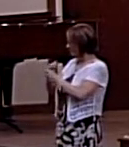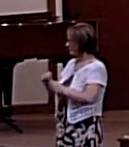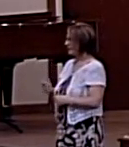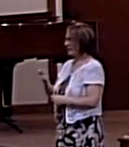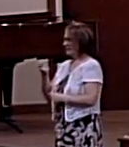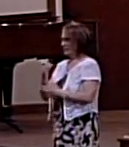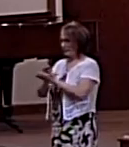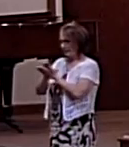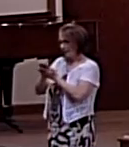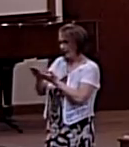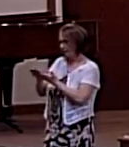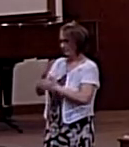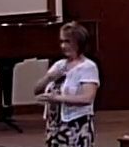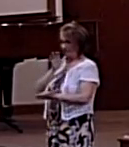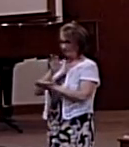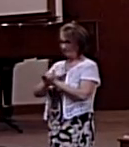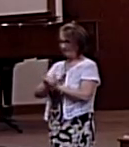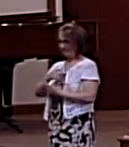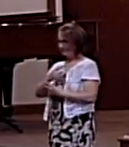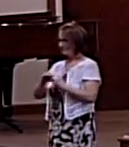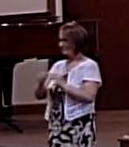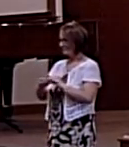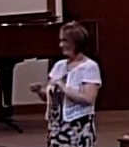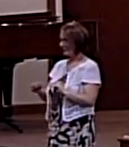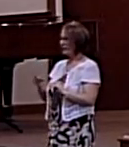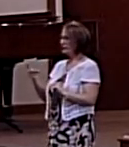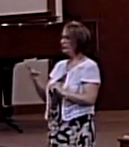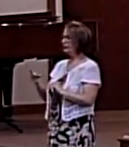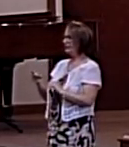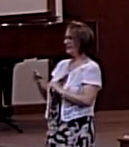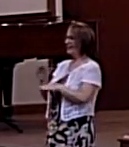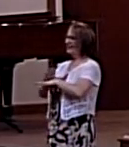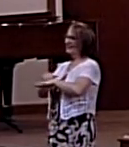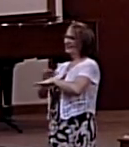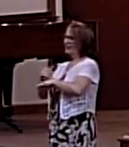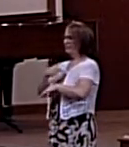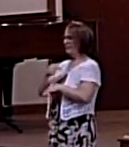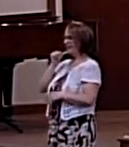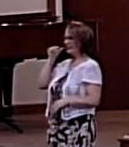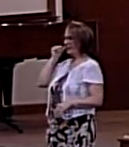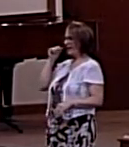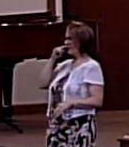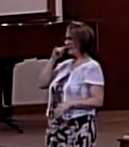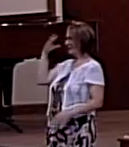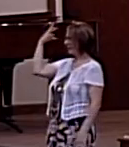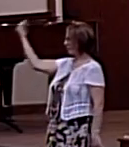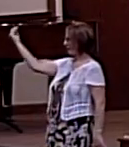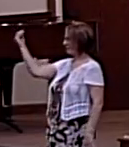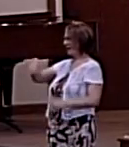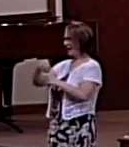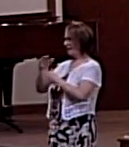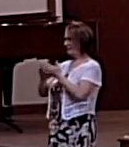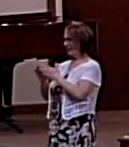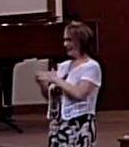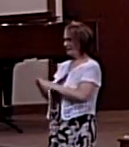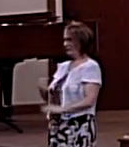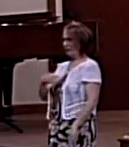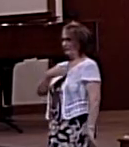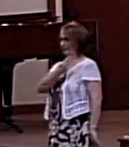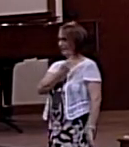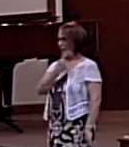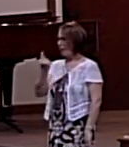bit nicer. My wife, she domesticated me yesterday. The kids all left and went out of town, and so it was her and